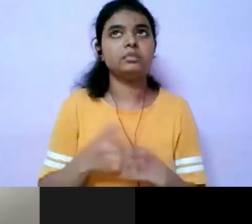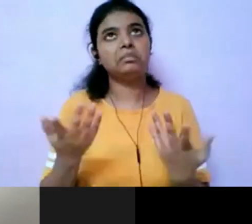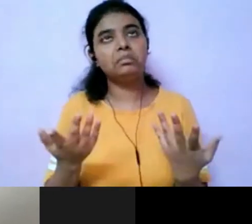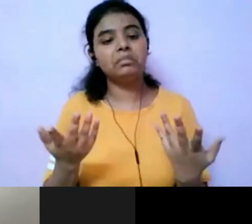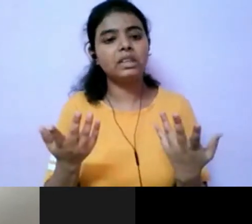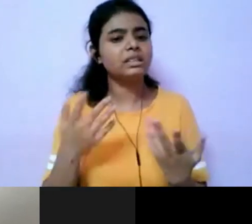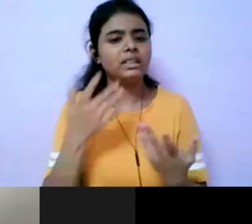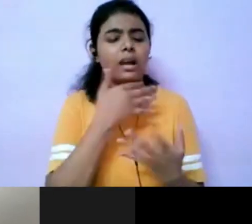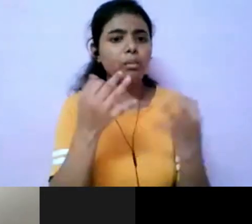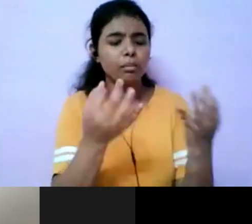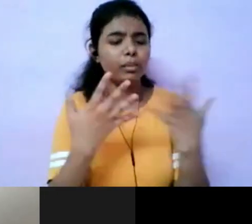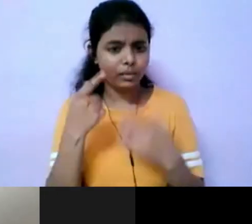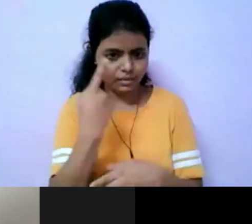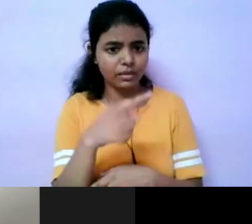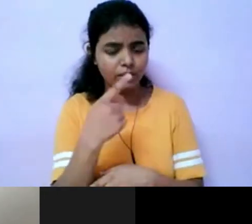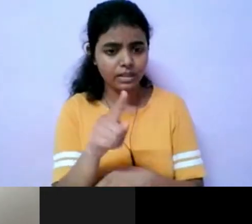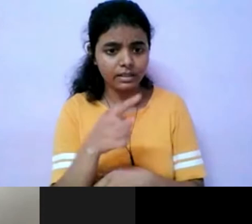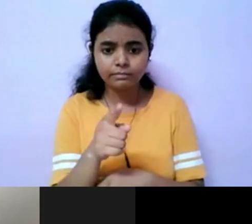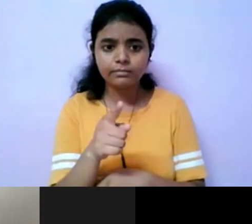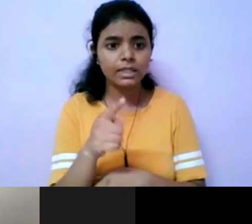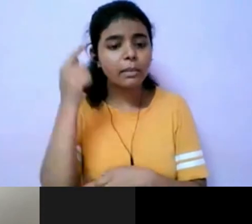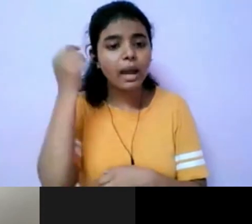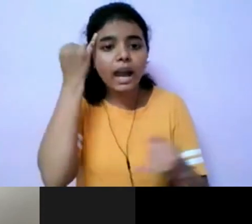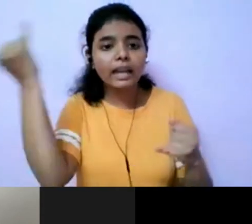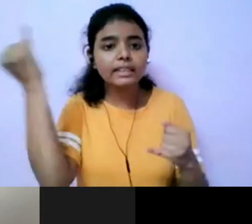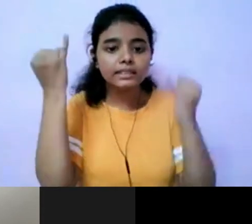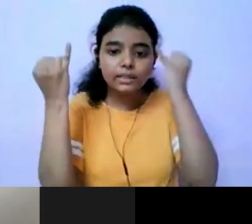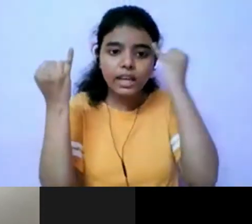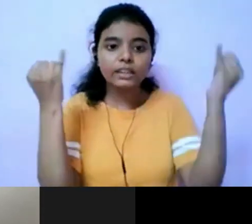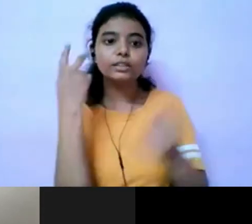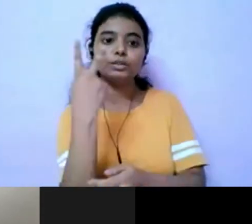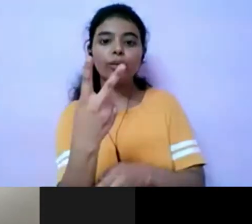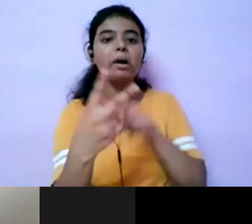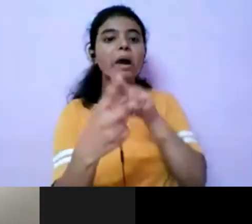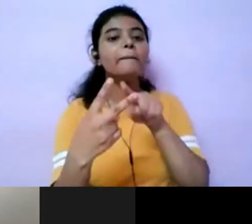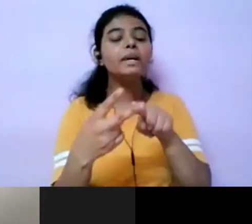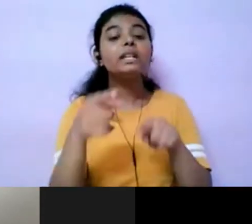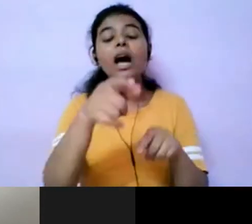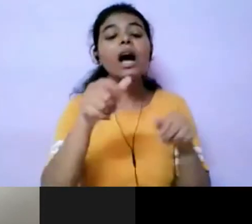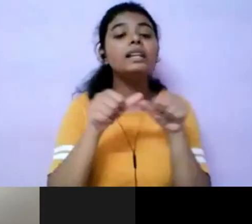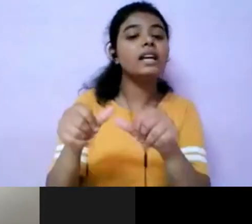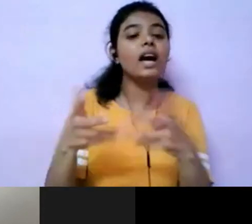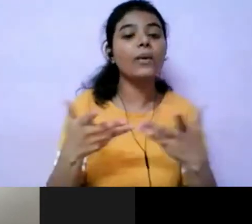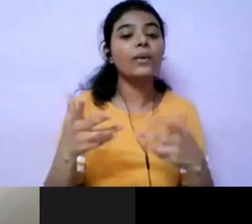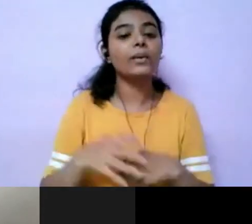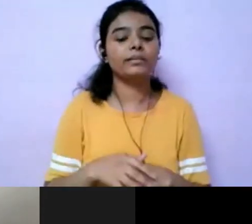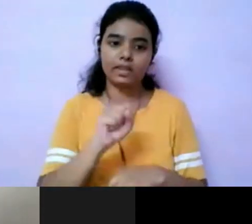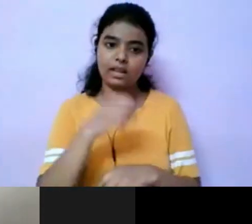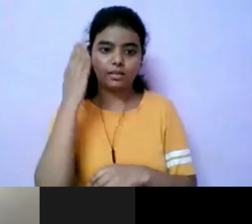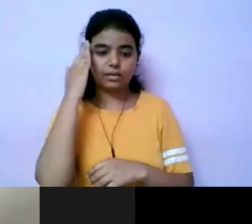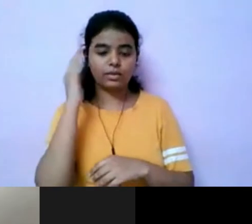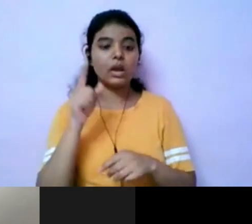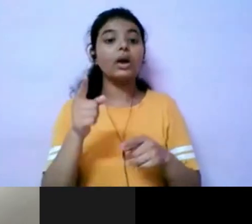it's a beautiful conflation of the two ideas again, but how would you comment? We want a category as well as